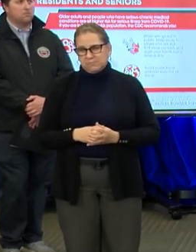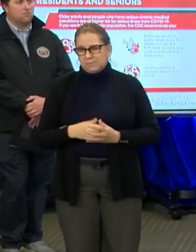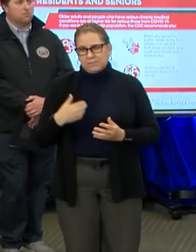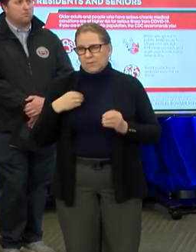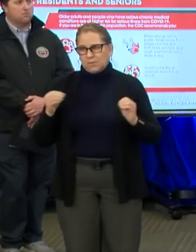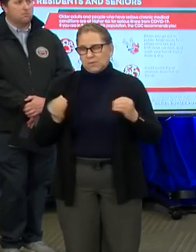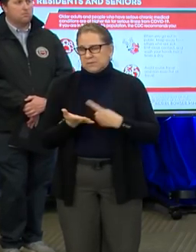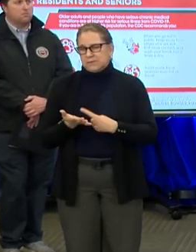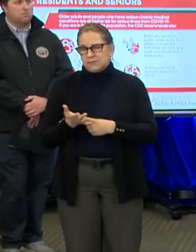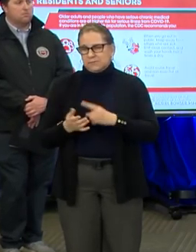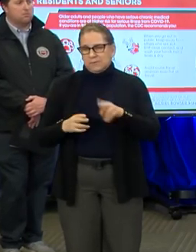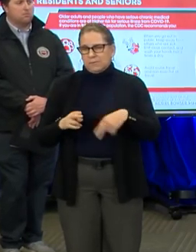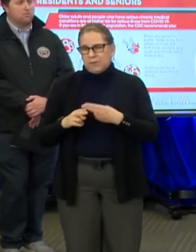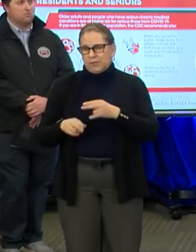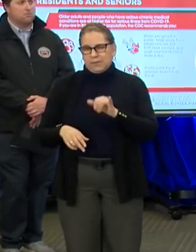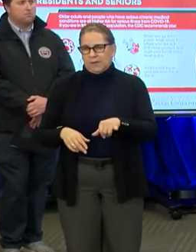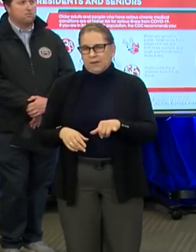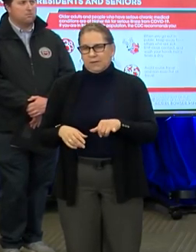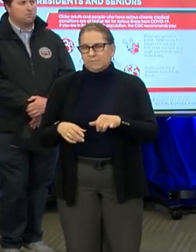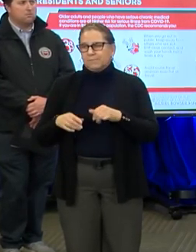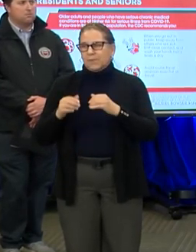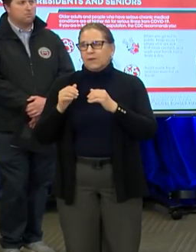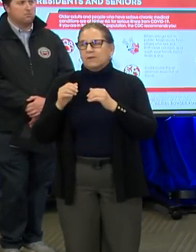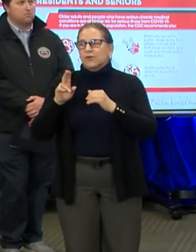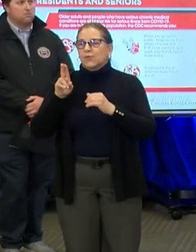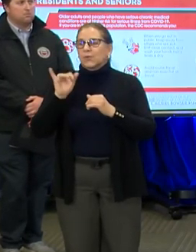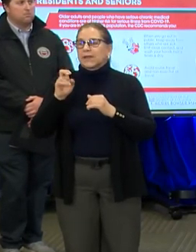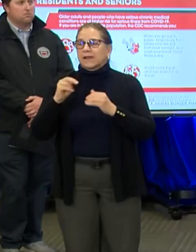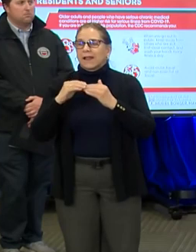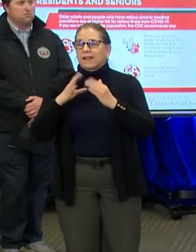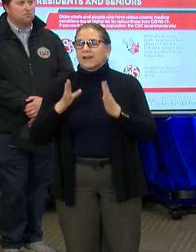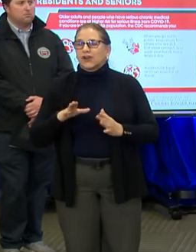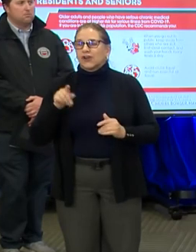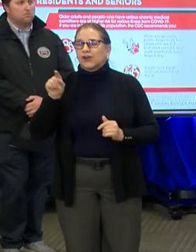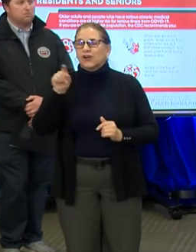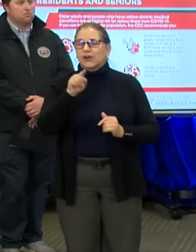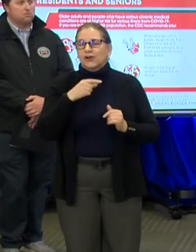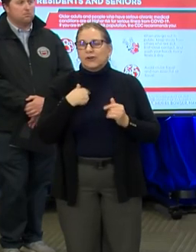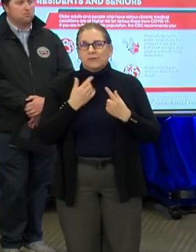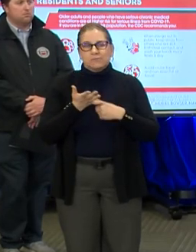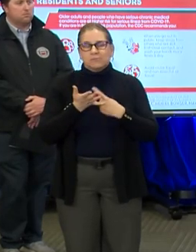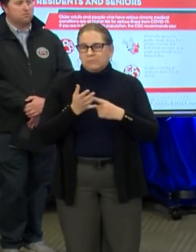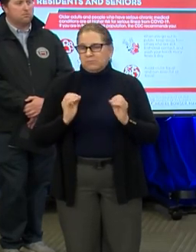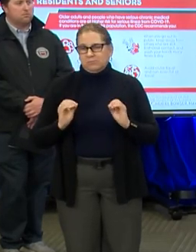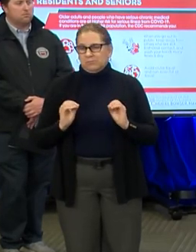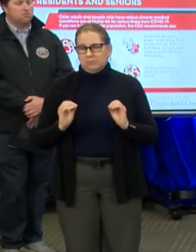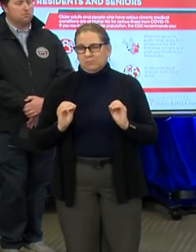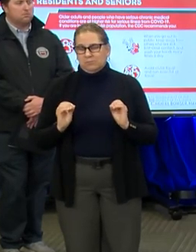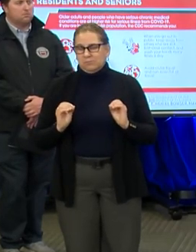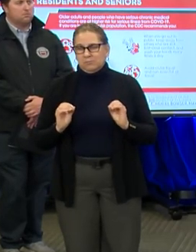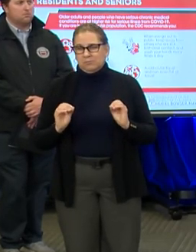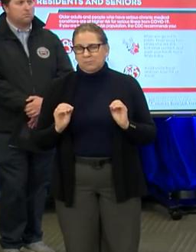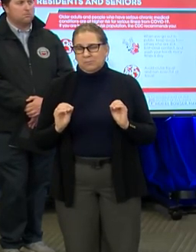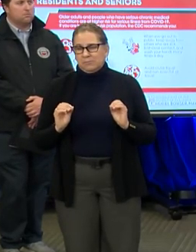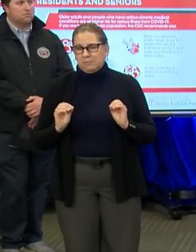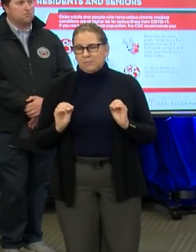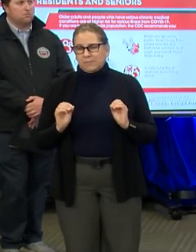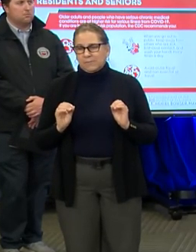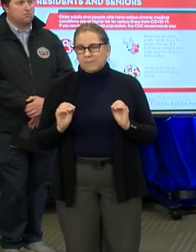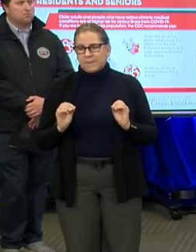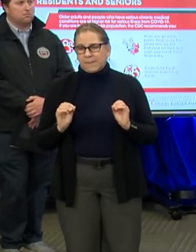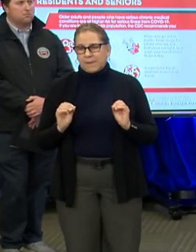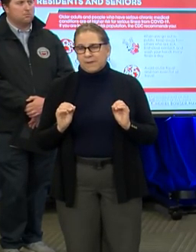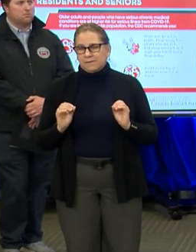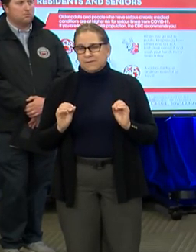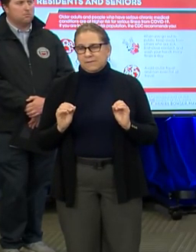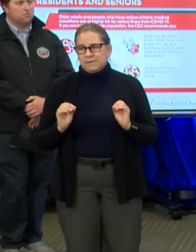union leader, but we kind of talked about it after you raised it with our leadership. And one